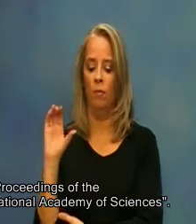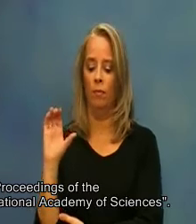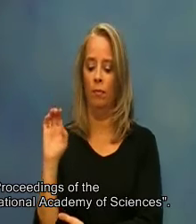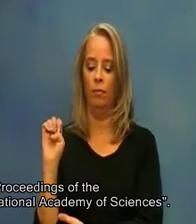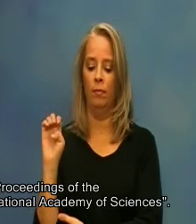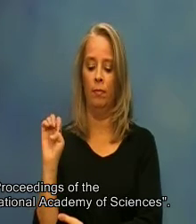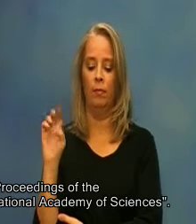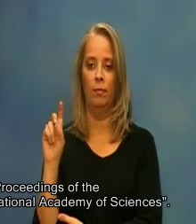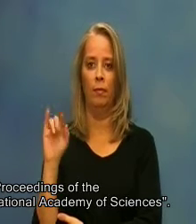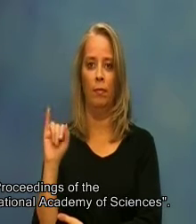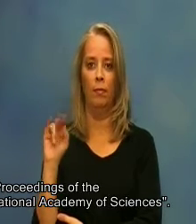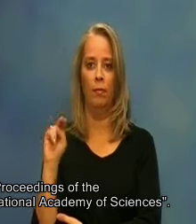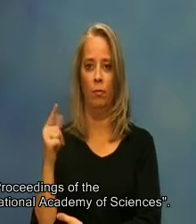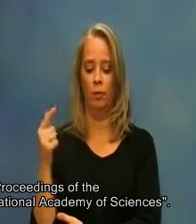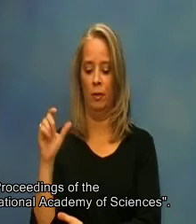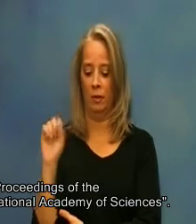of the National Academy of Sciences.